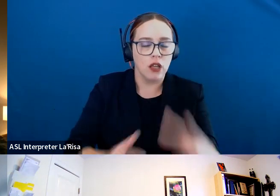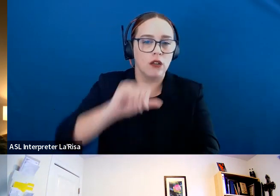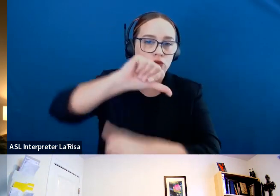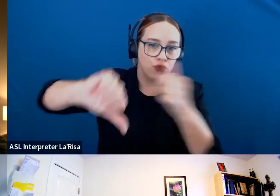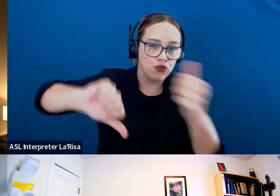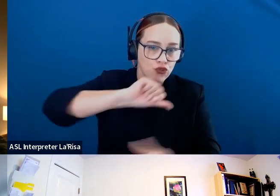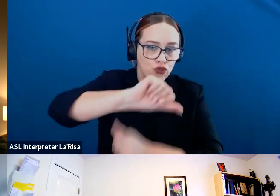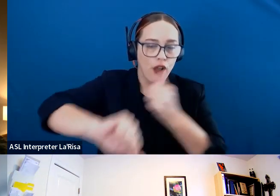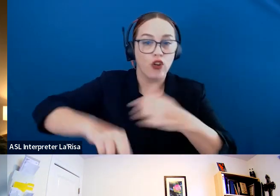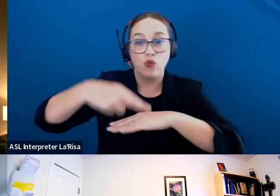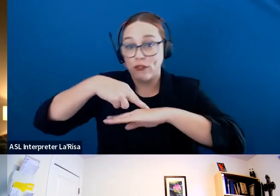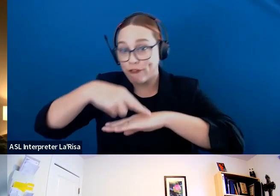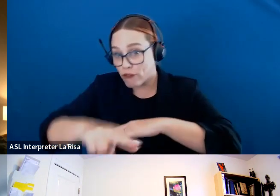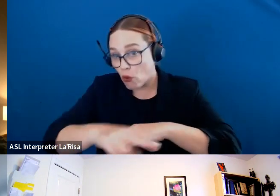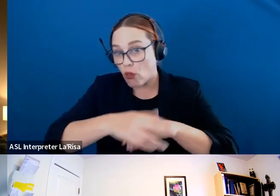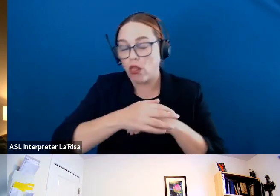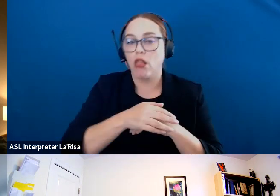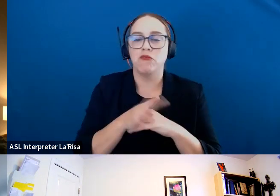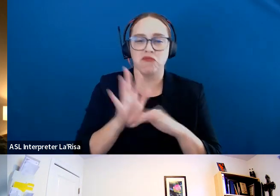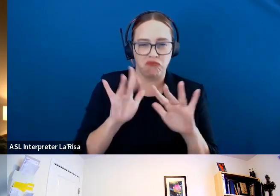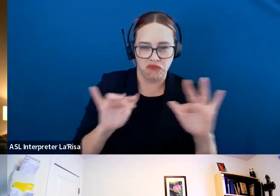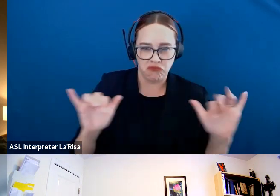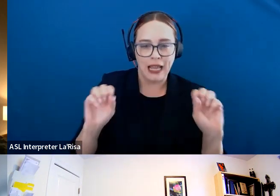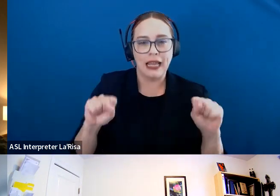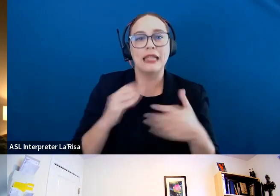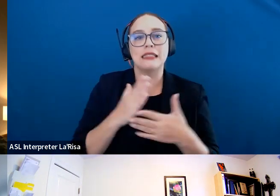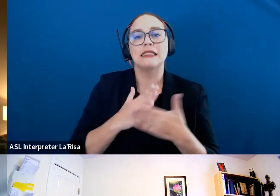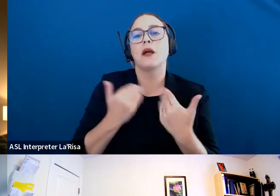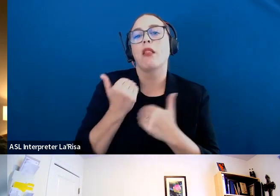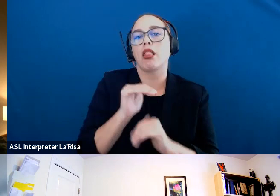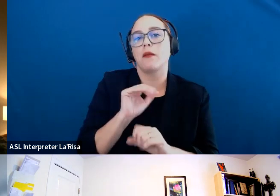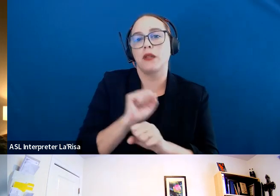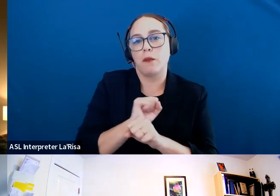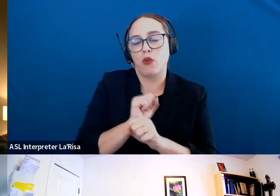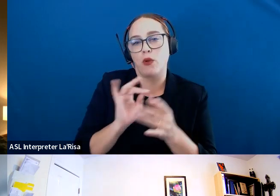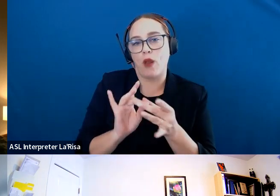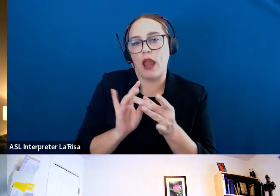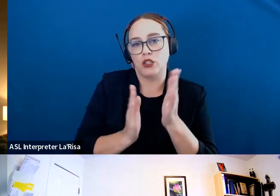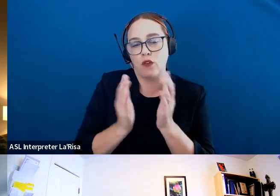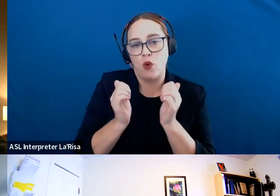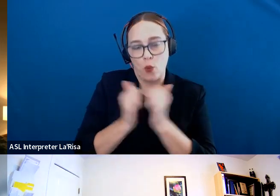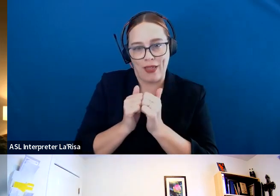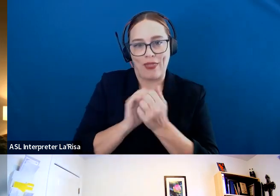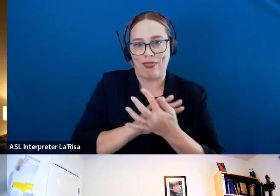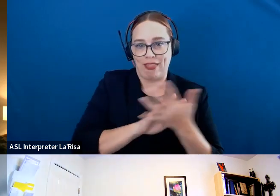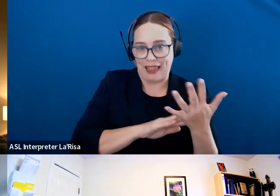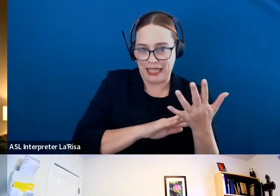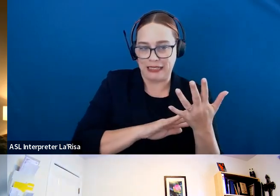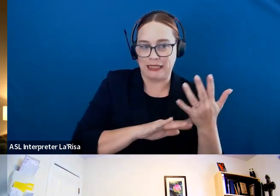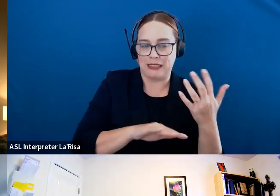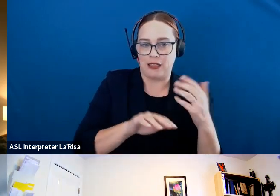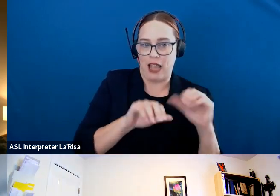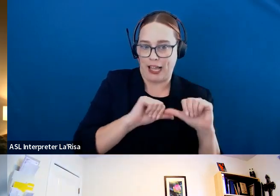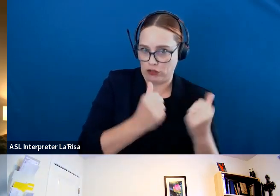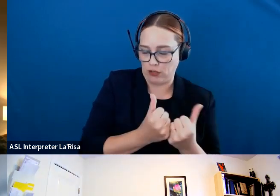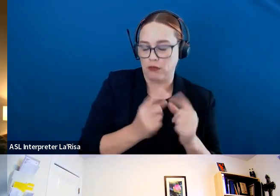share referrals. And so they can do some limited employment related services with these entities, but